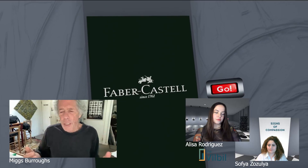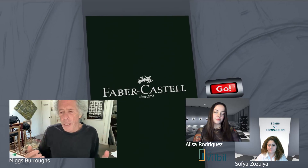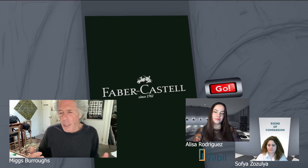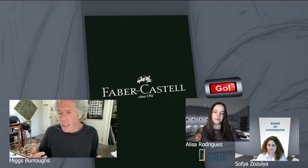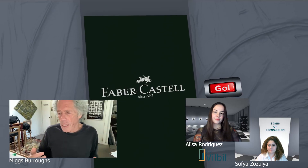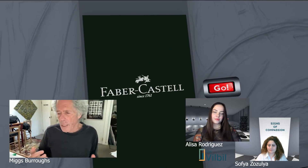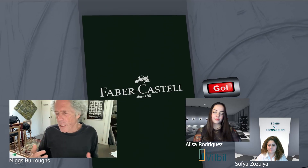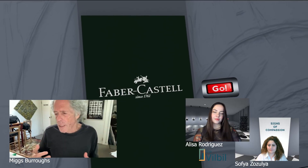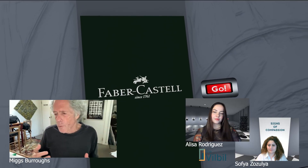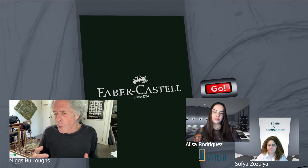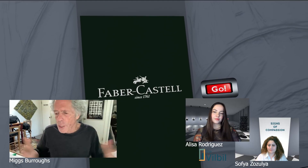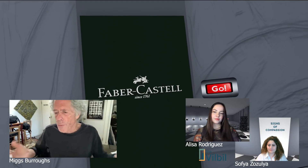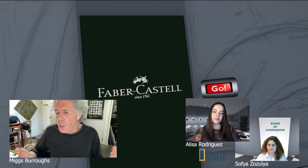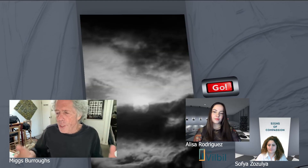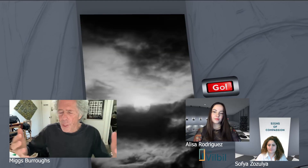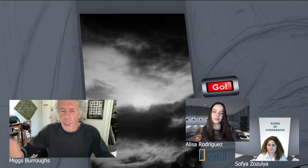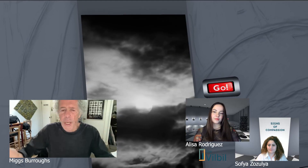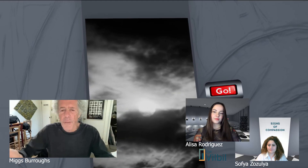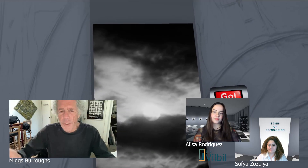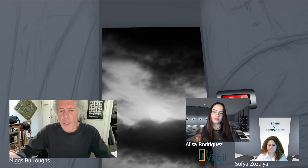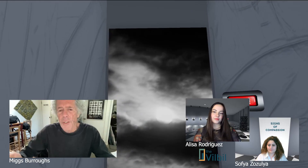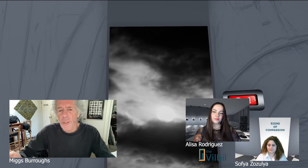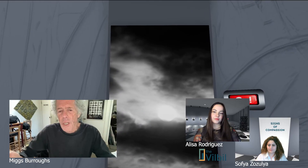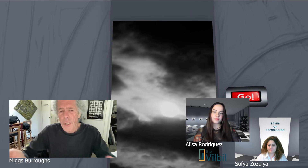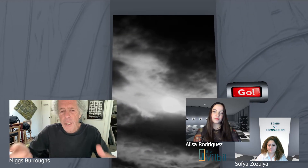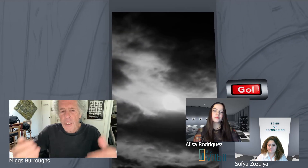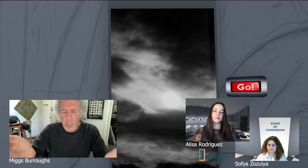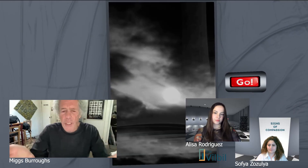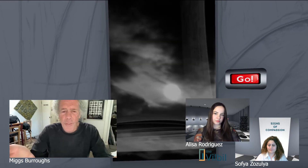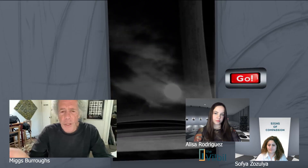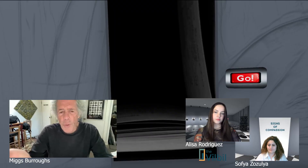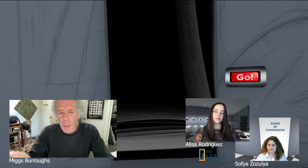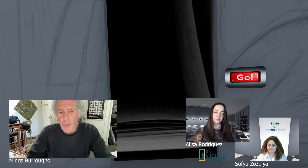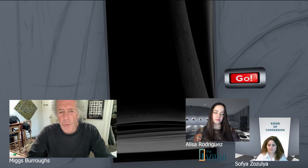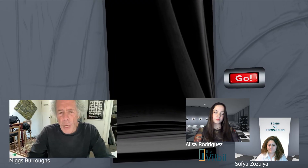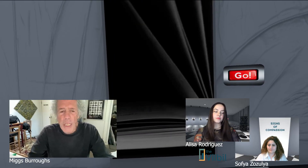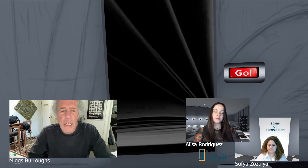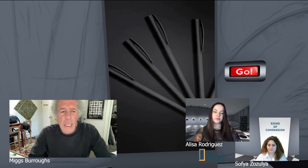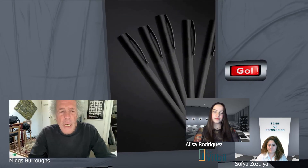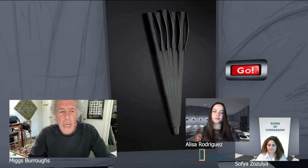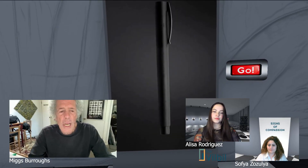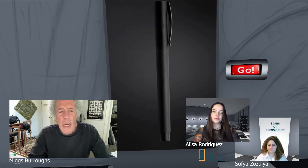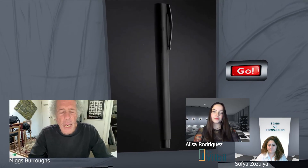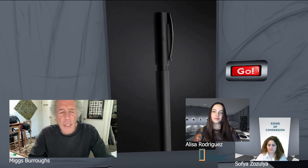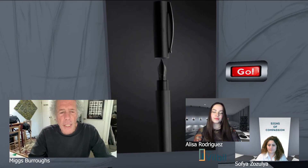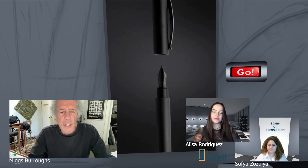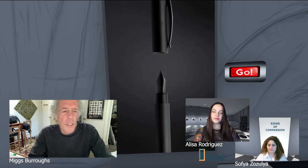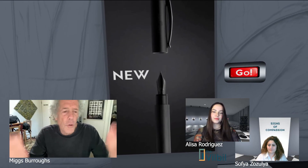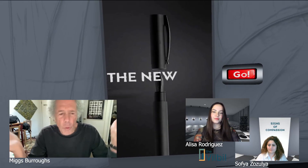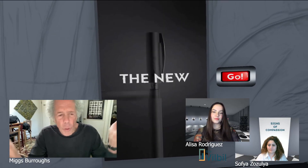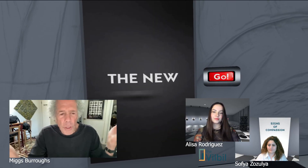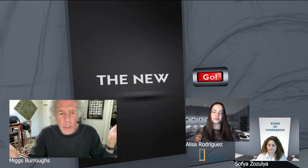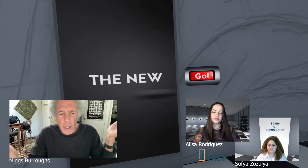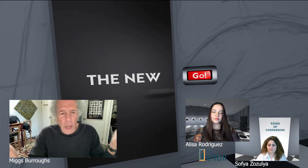demonstrate one community reaching out to the other. It's like if I went to Romania and didn't know a word